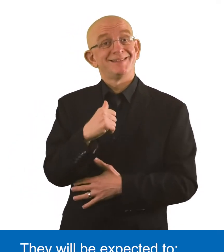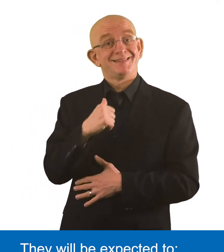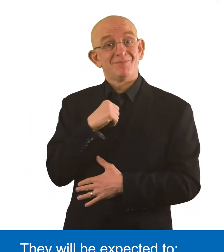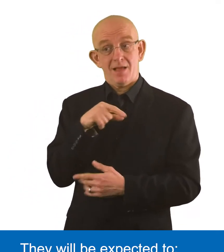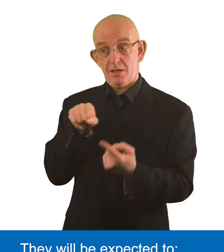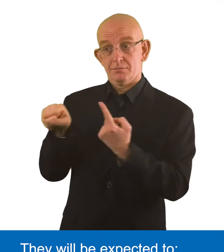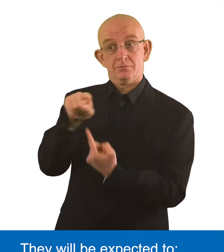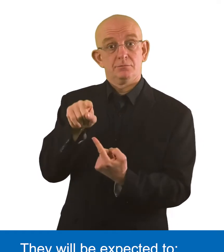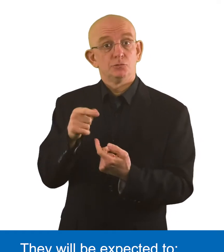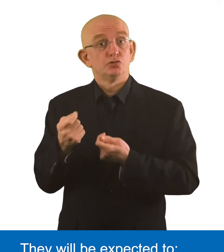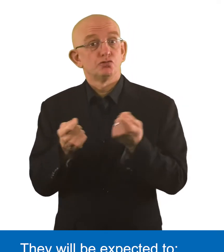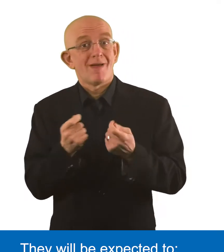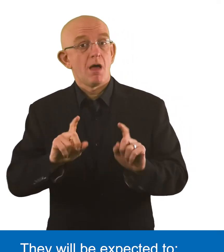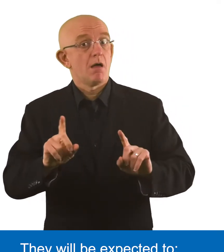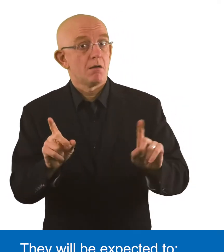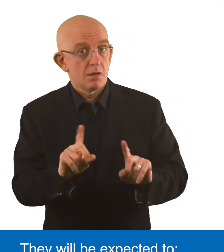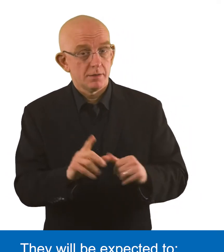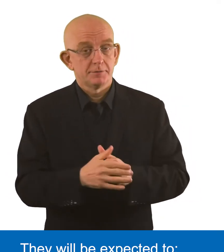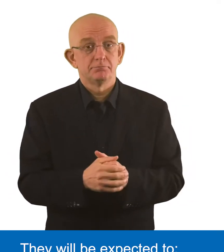They will be expected to